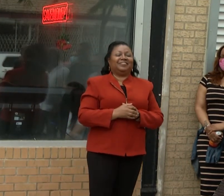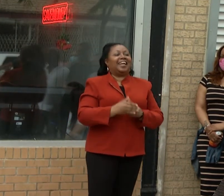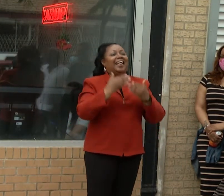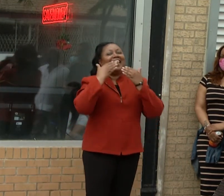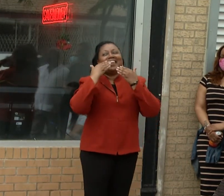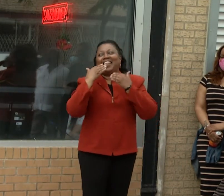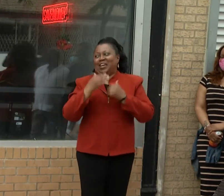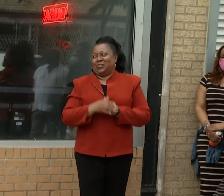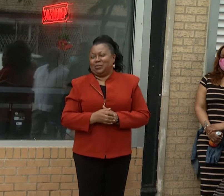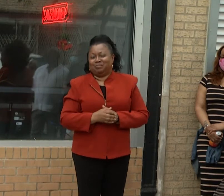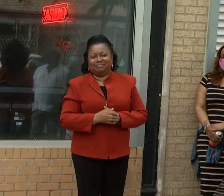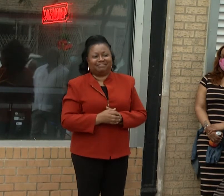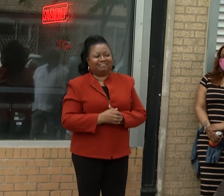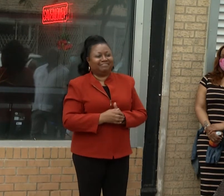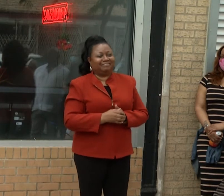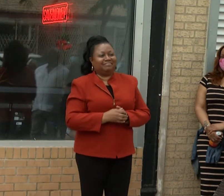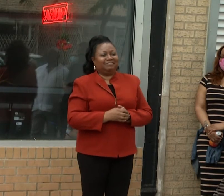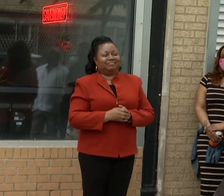Thank you.